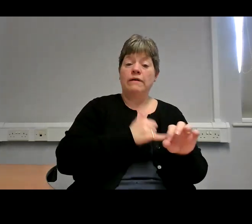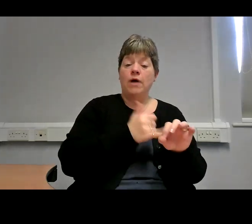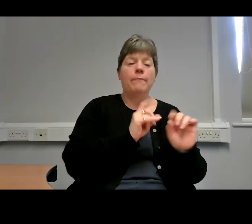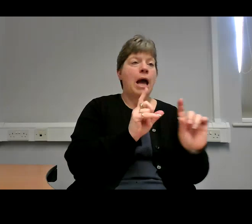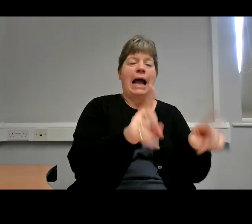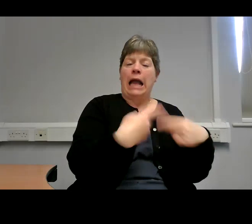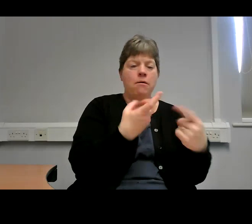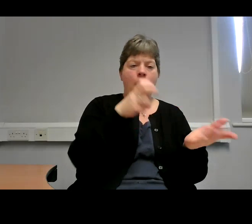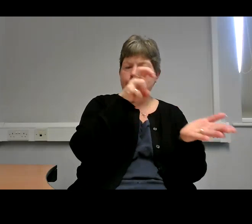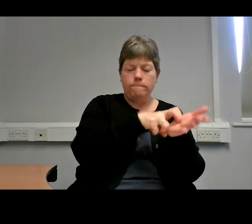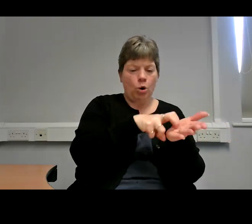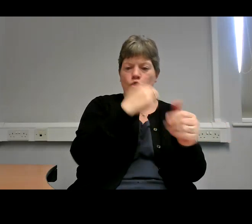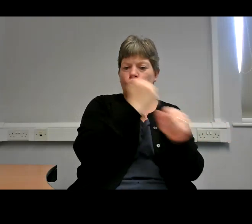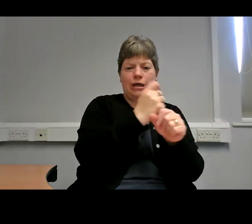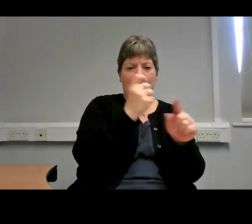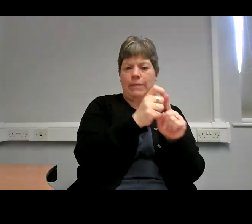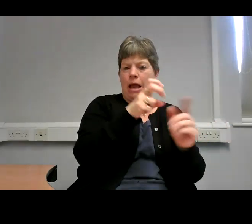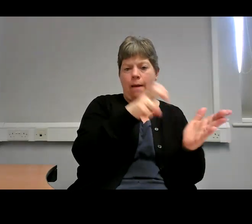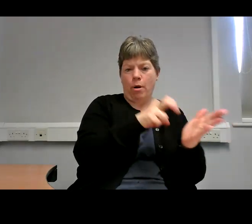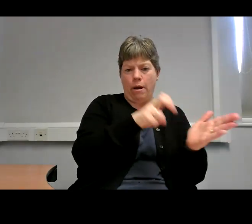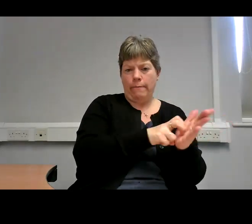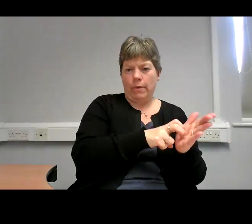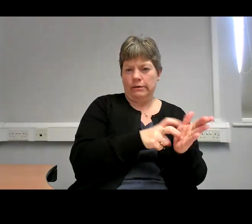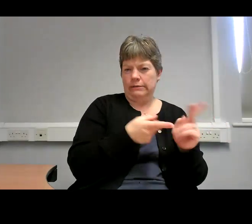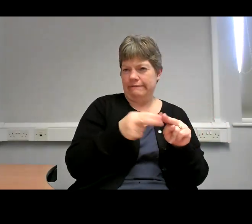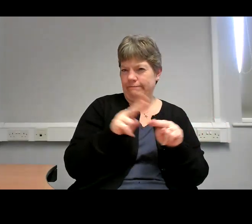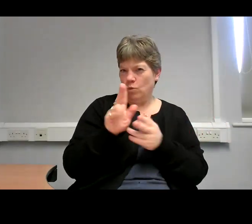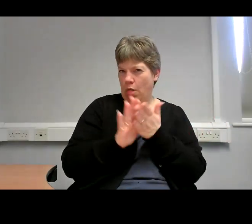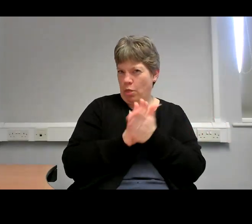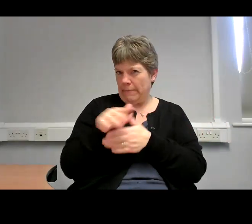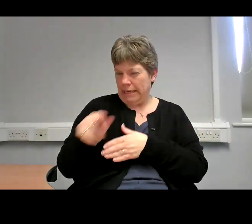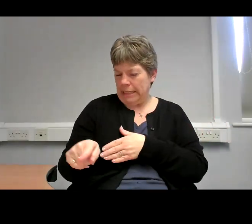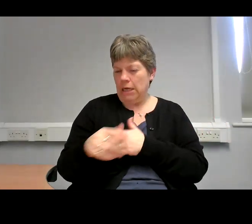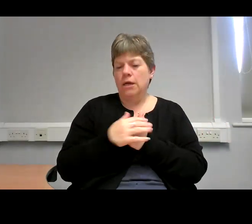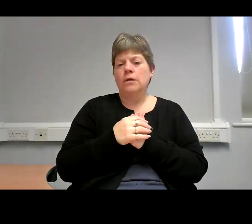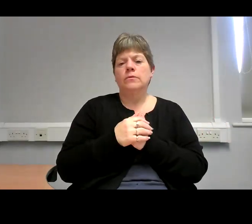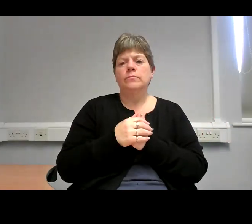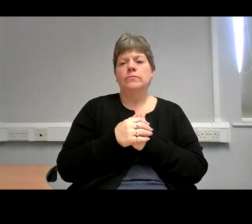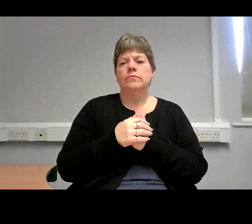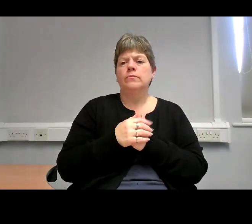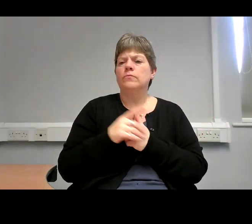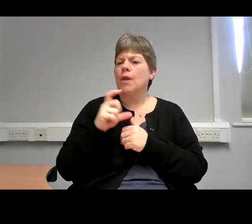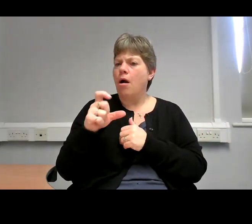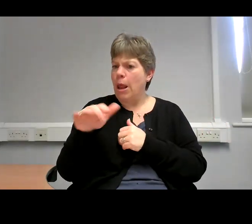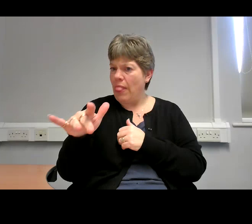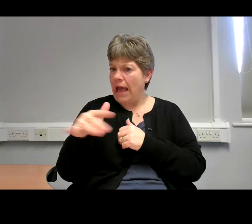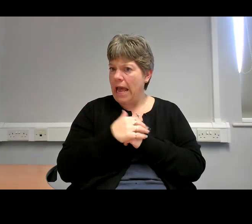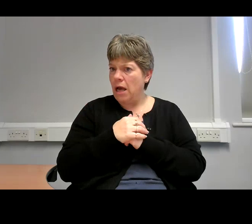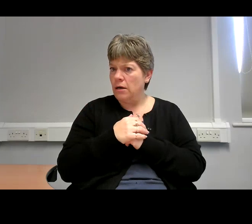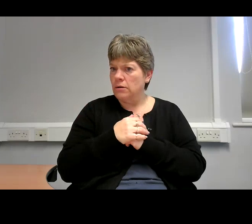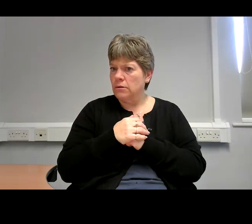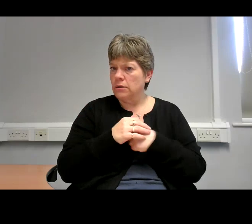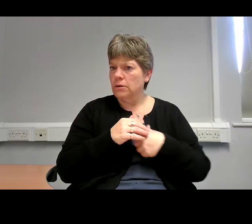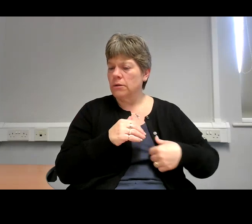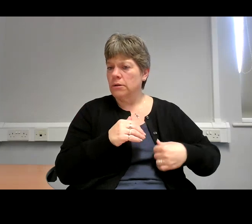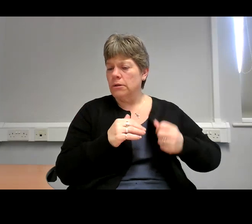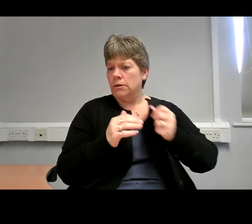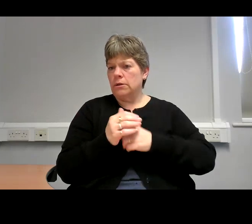book GP practice appointments, if that's kind of part of the question. Colin, are you there?